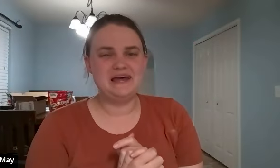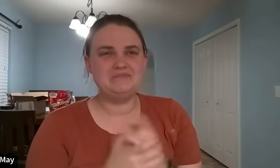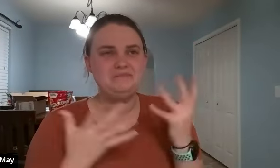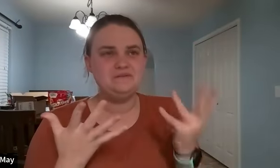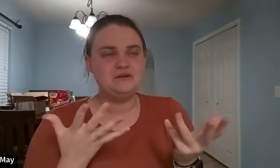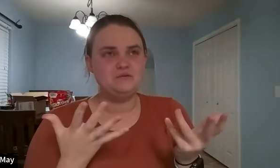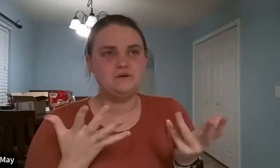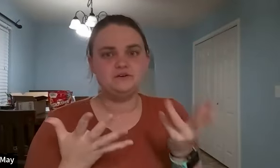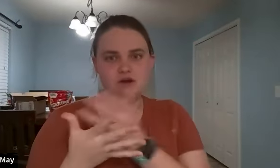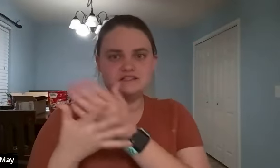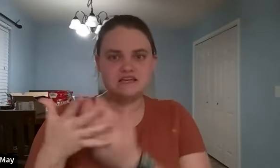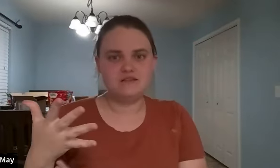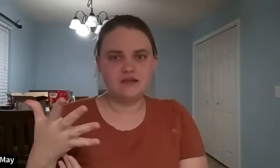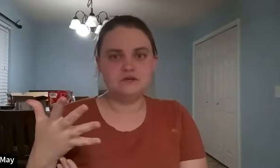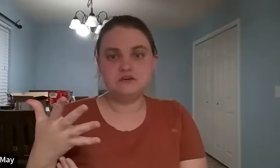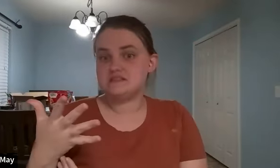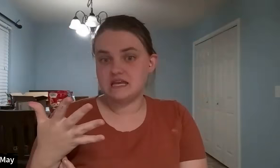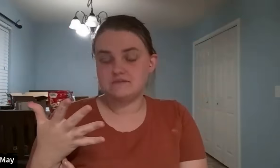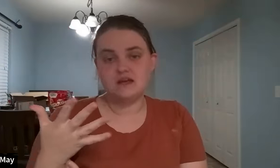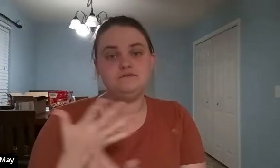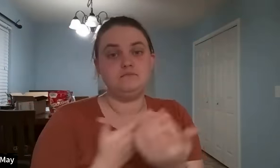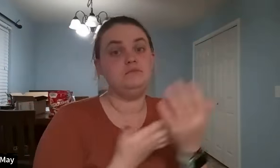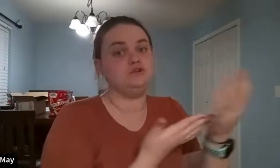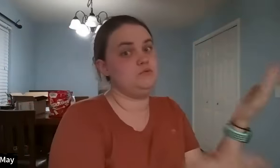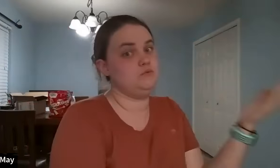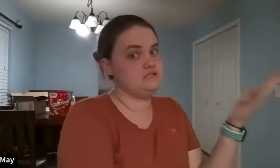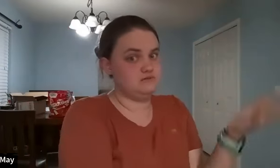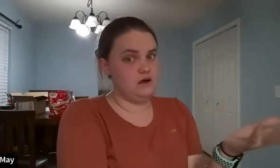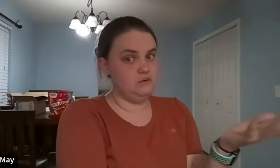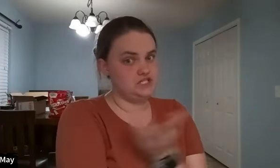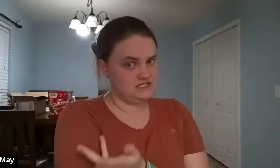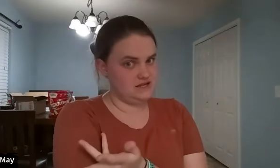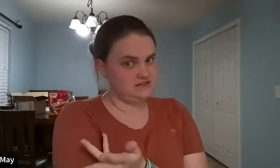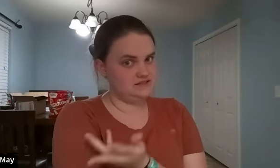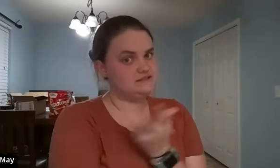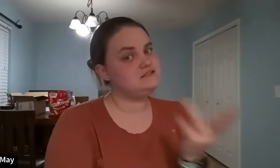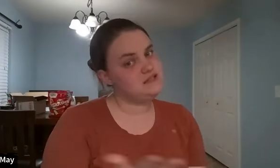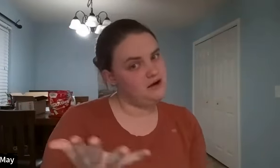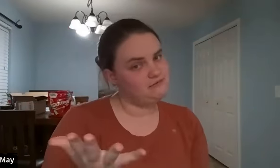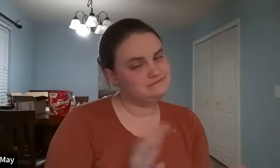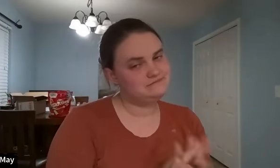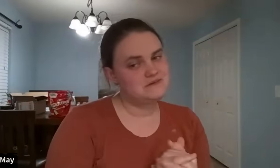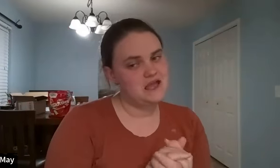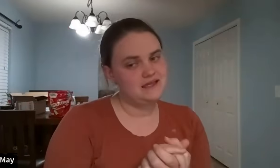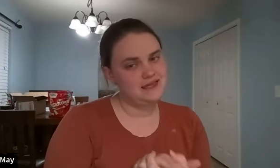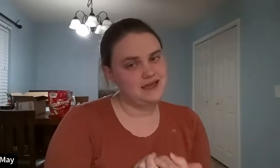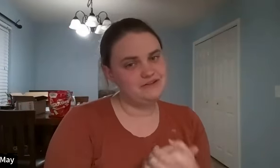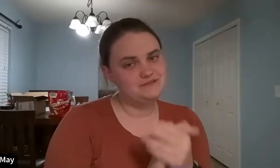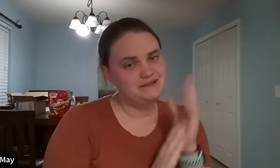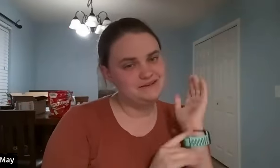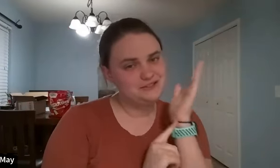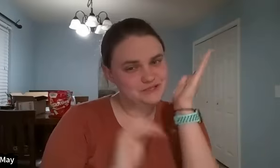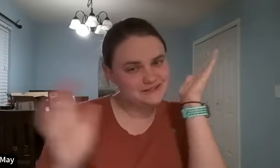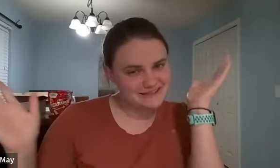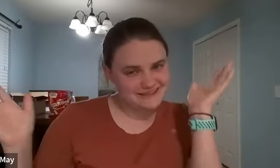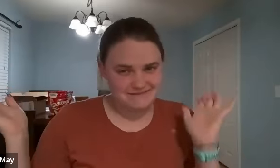But we'll notice that like we use the same sign for multiple words as well, which is nice. So yeah, there's my little spiel again. I